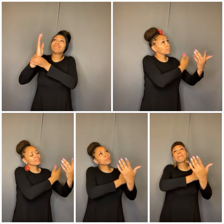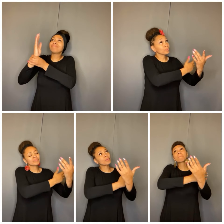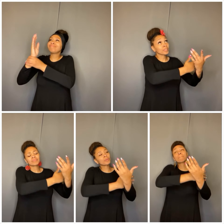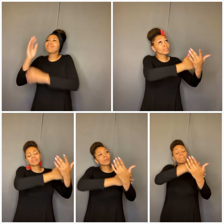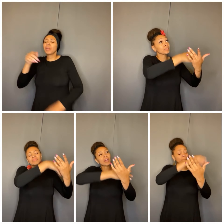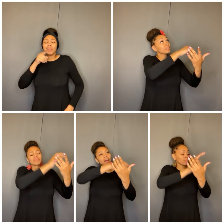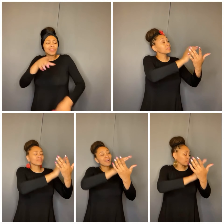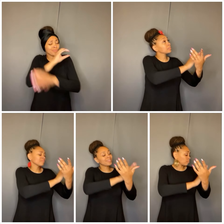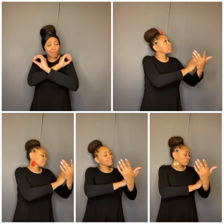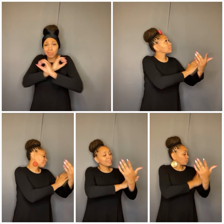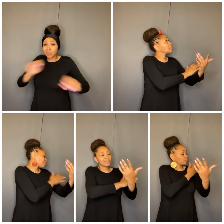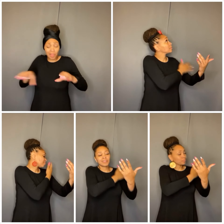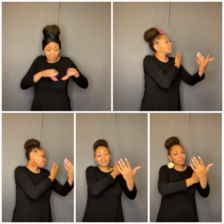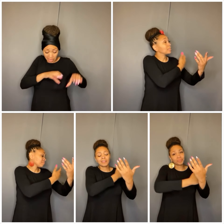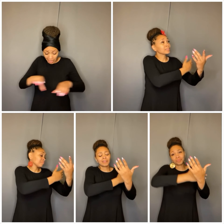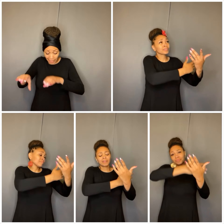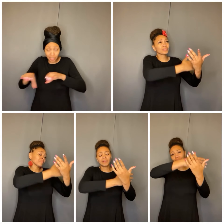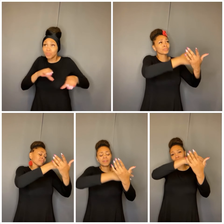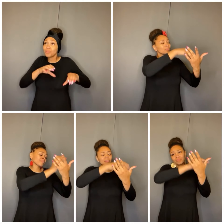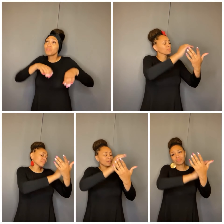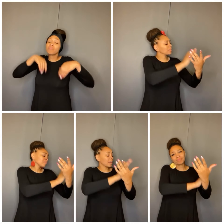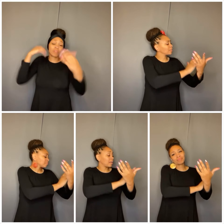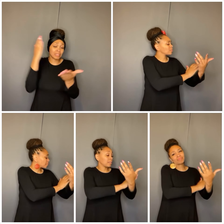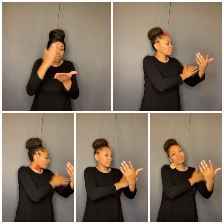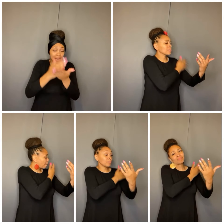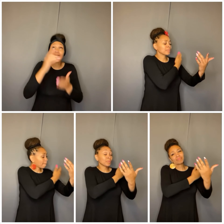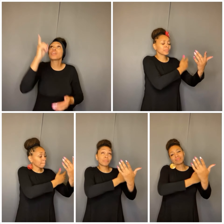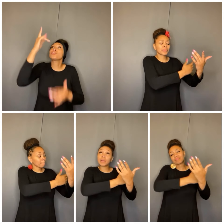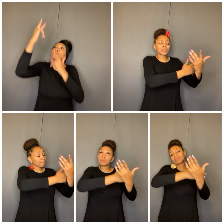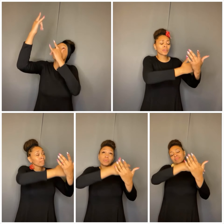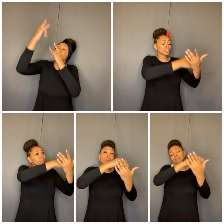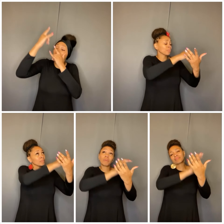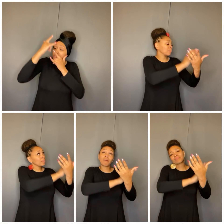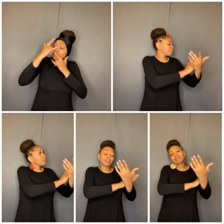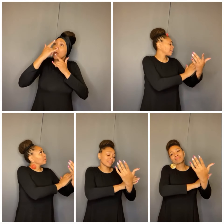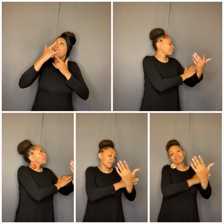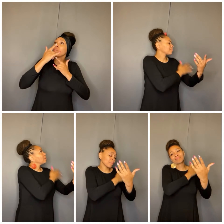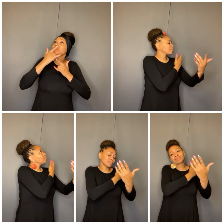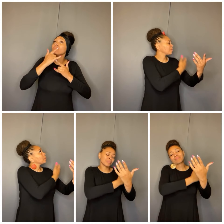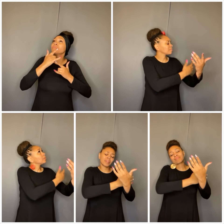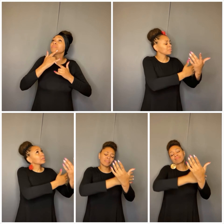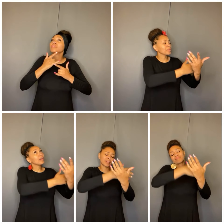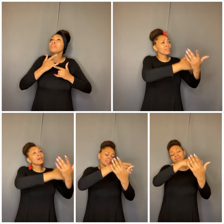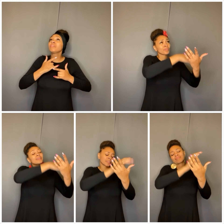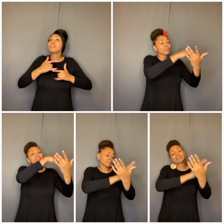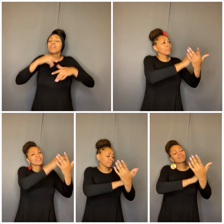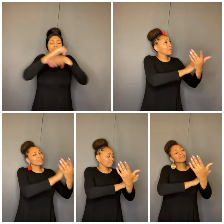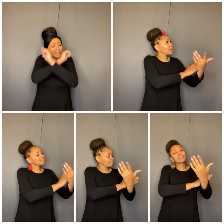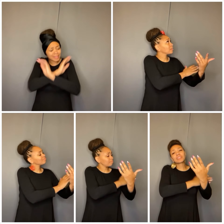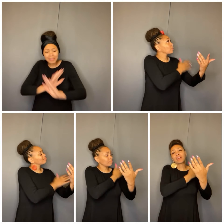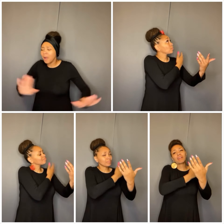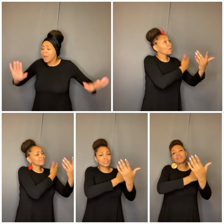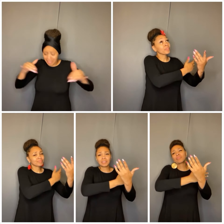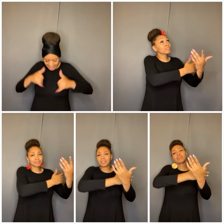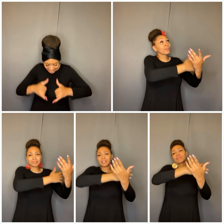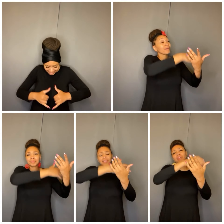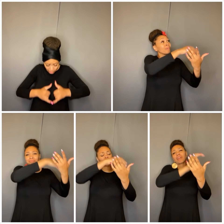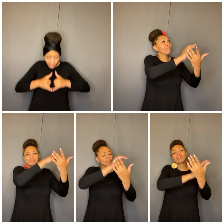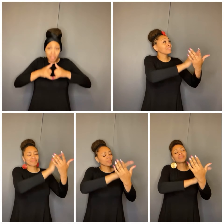so there's nothing I can do to let you down It doesn't take